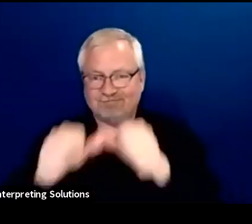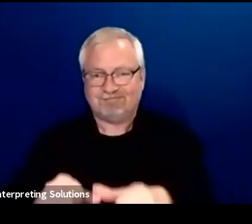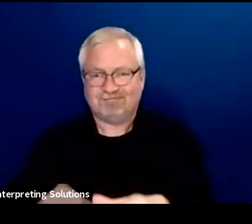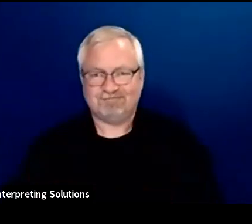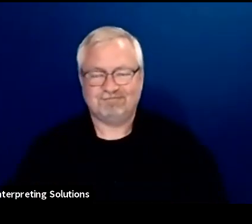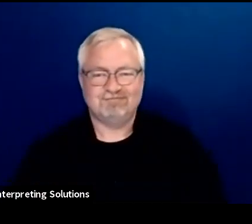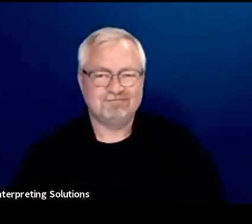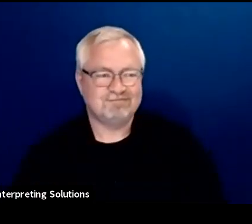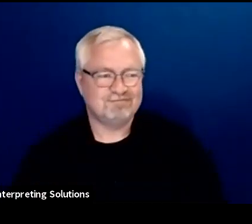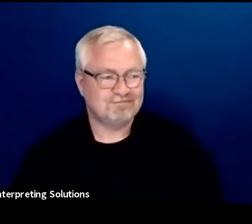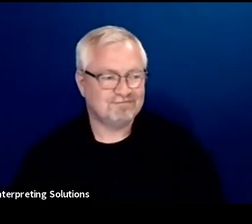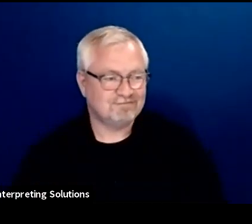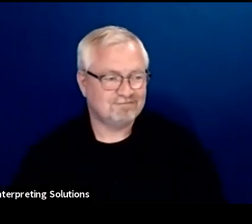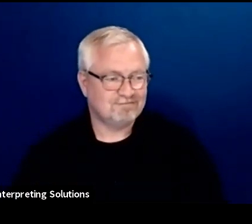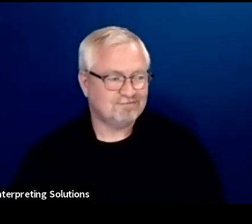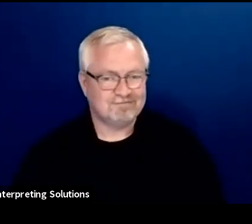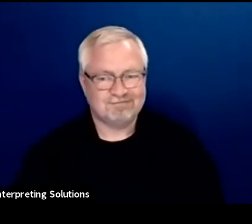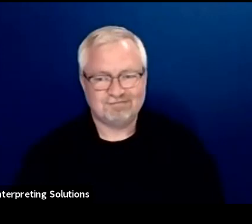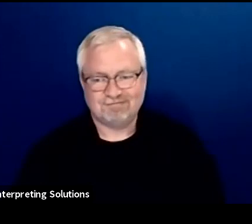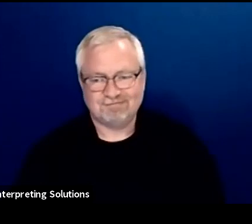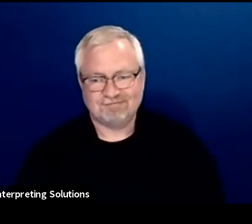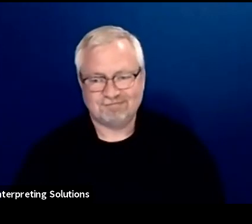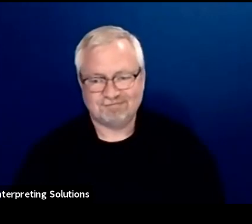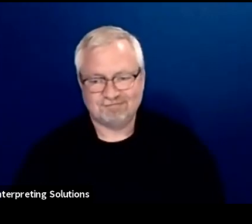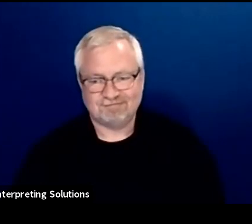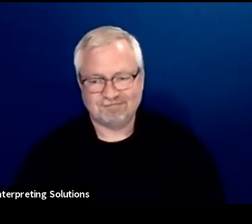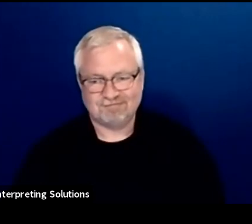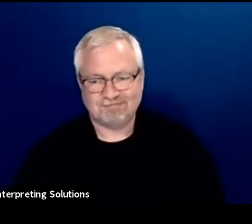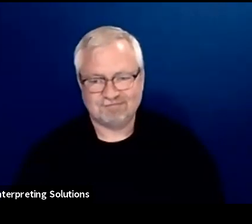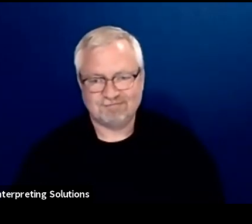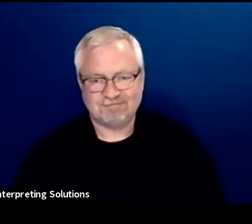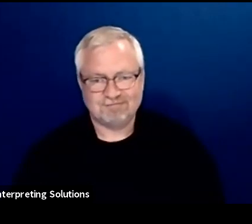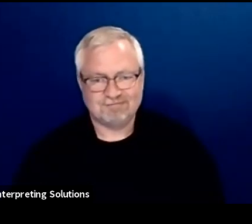from COVID-19 in Minnesota since yesterday, bringing the death toll now to 30 in the state.